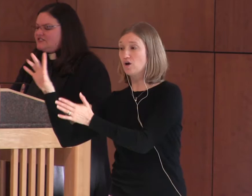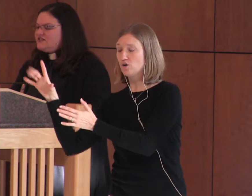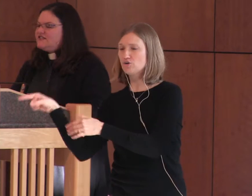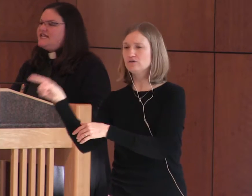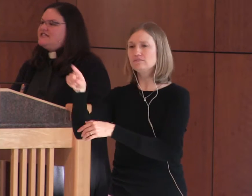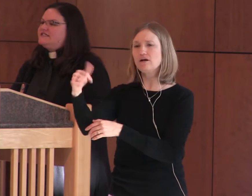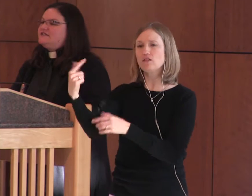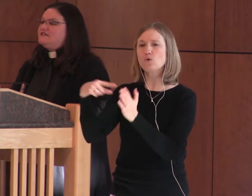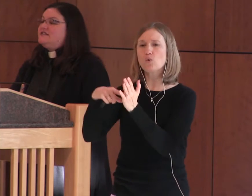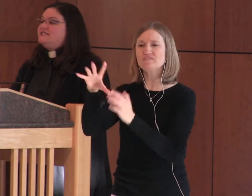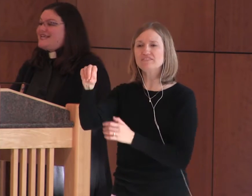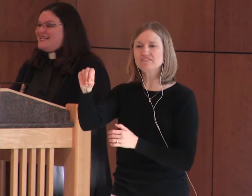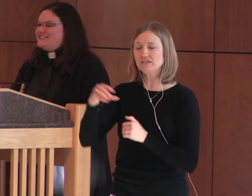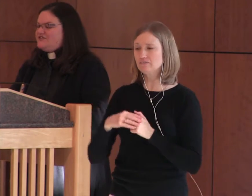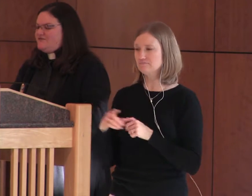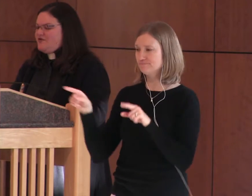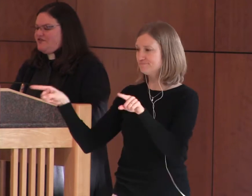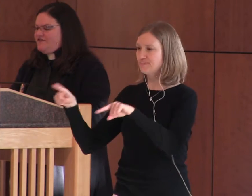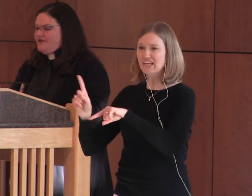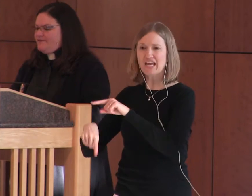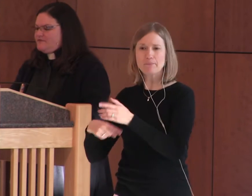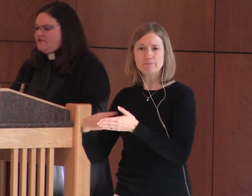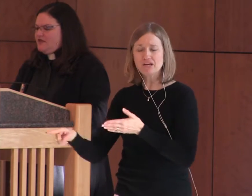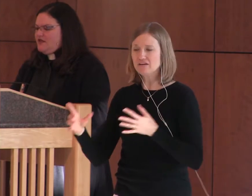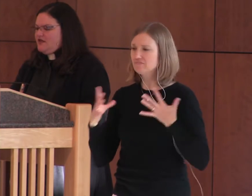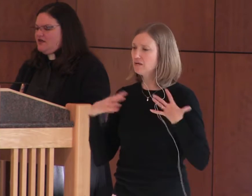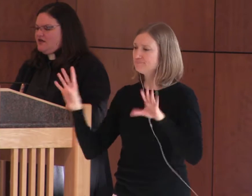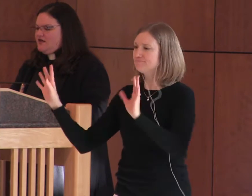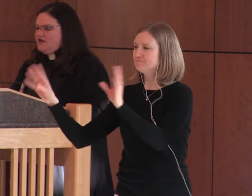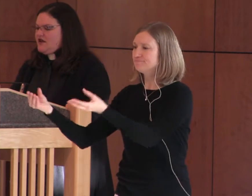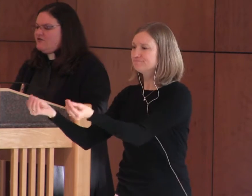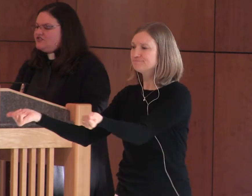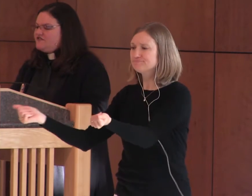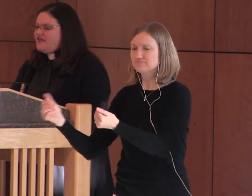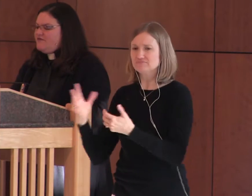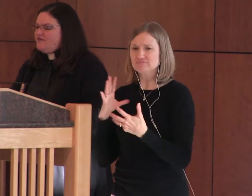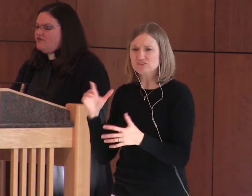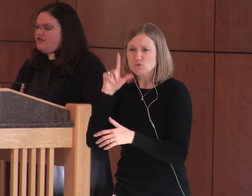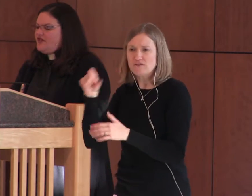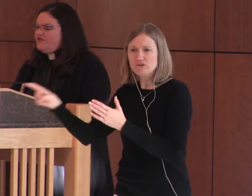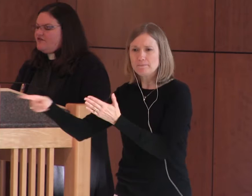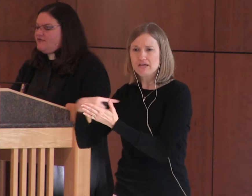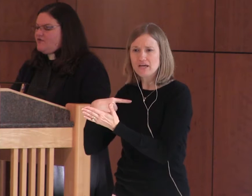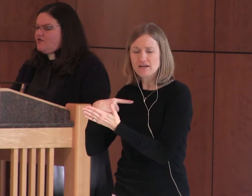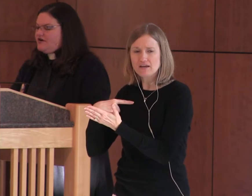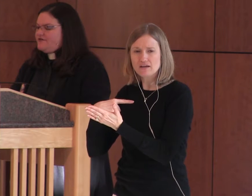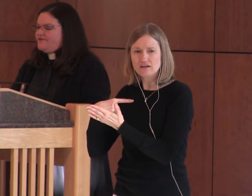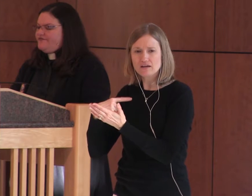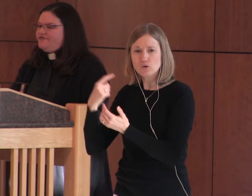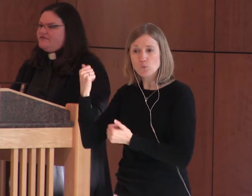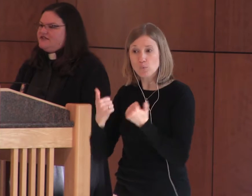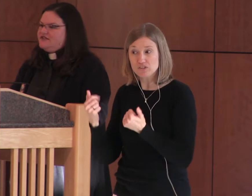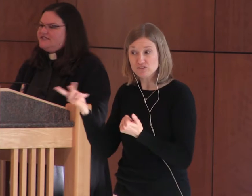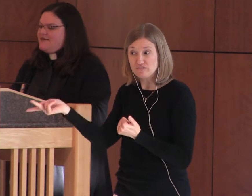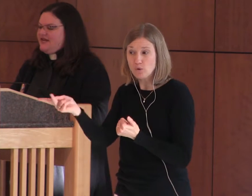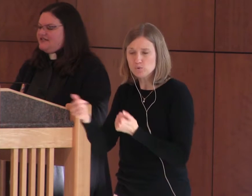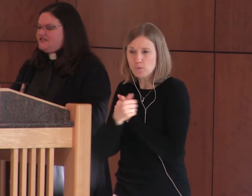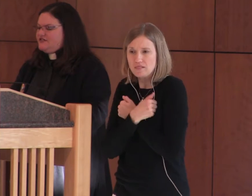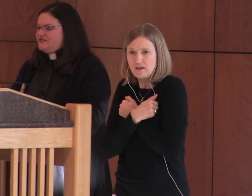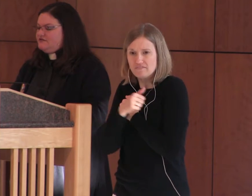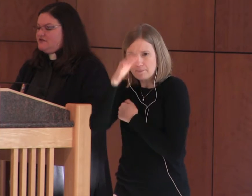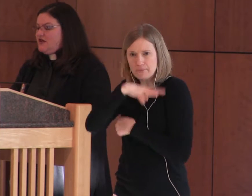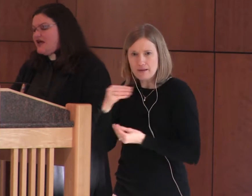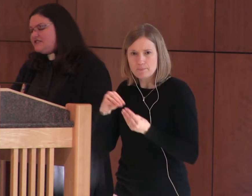he canceled the debts of both of them. Now, which of them will love him more?"